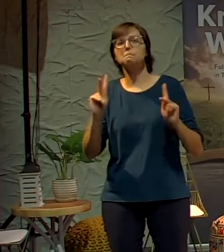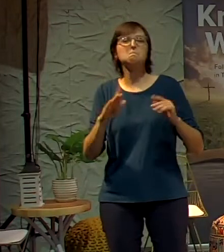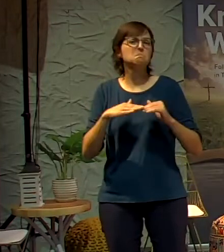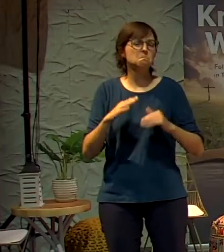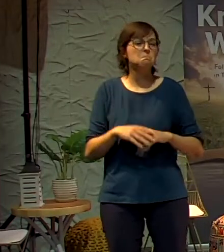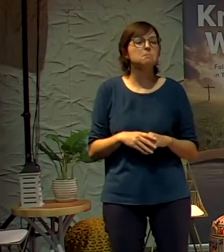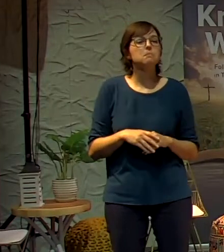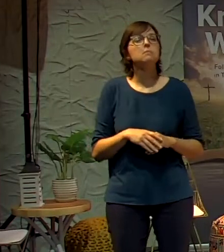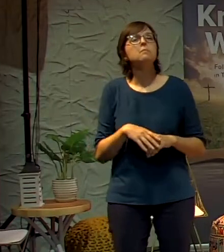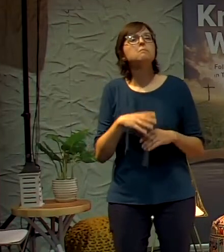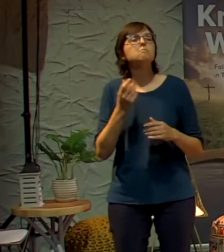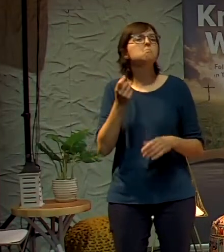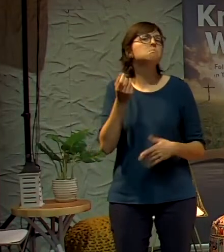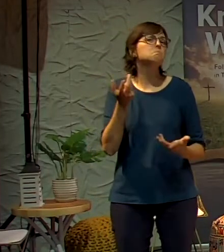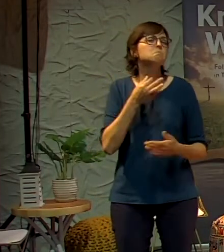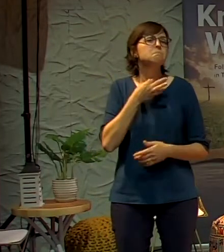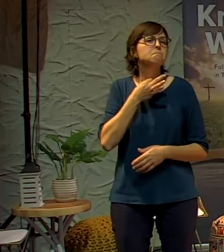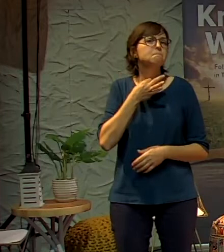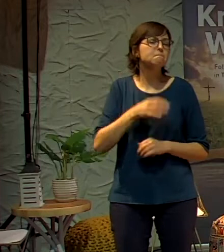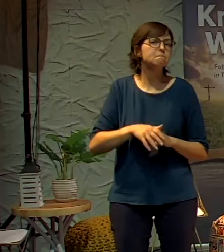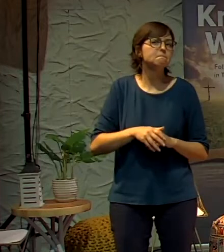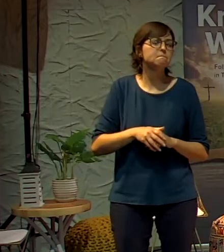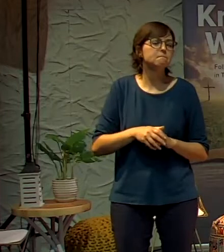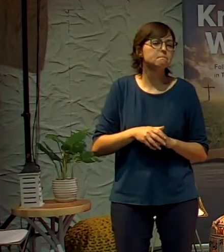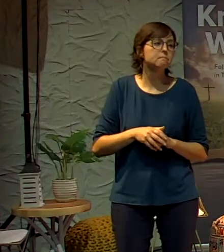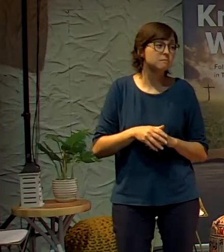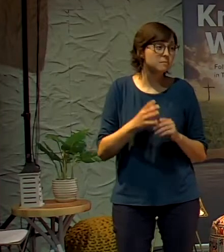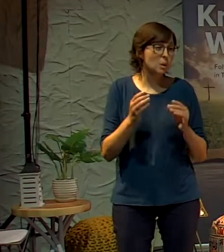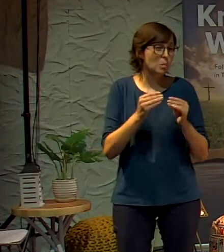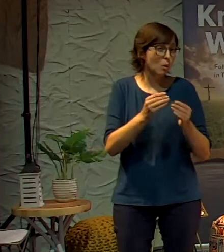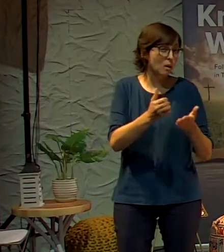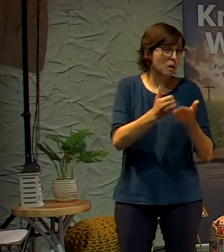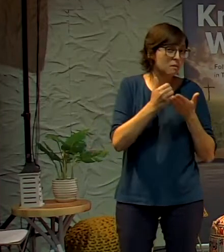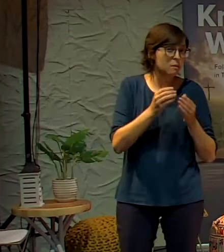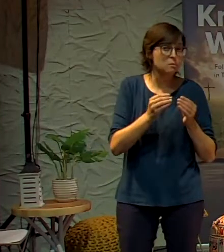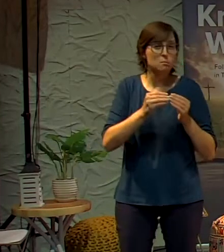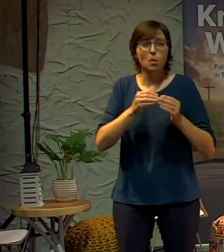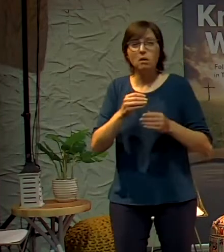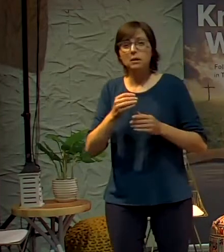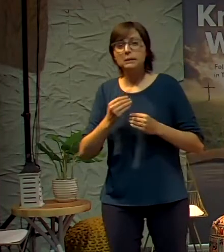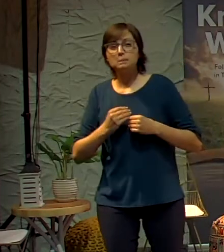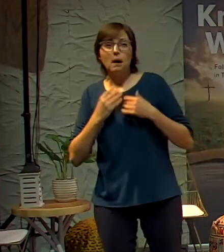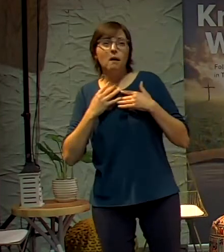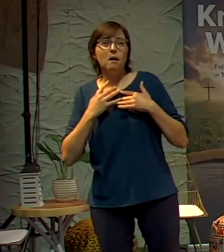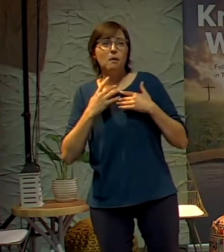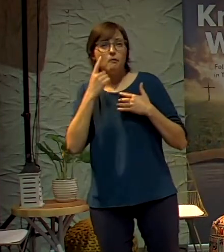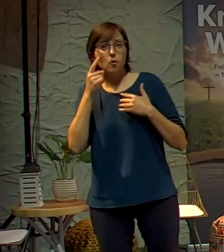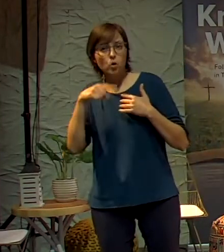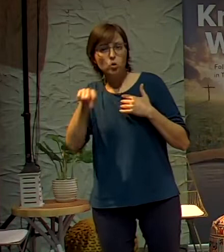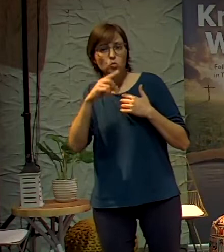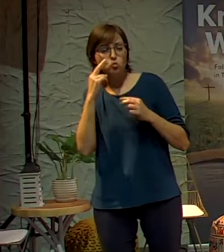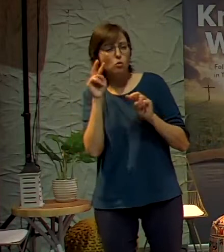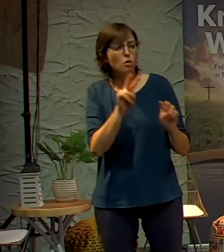tell me something. Would it be healthier for you and more inspiring for you to look at the needs and meet those